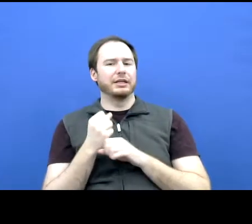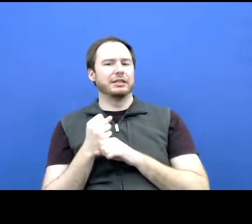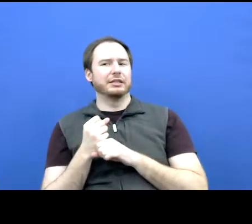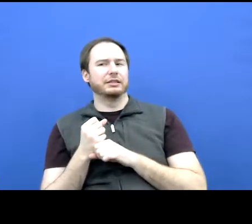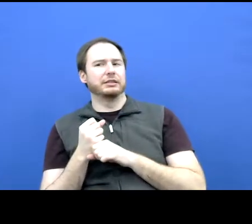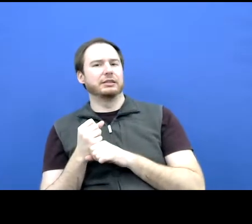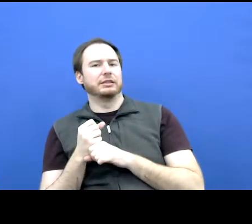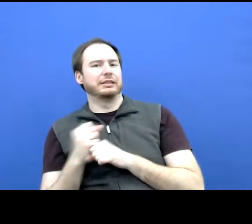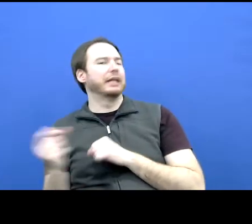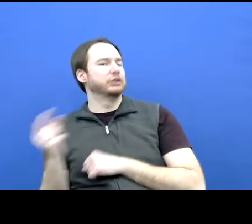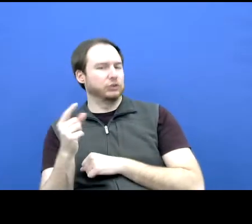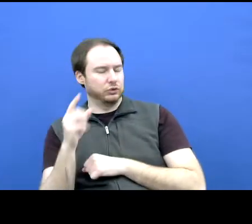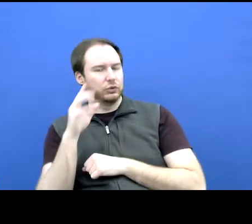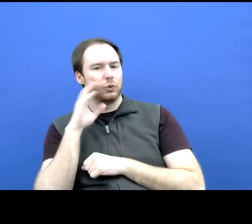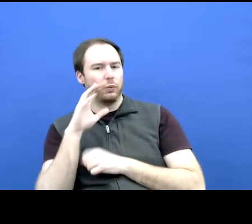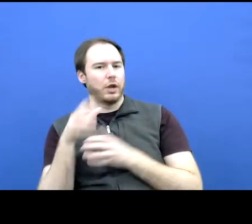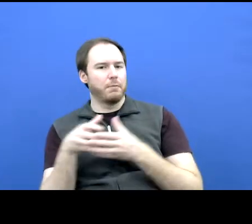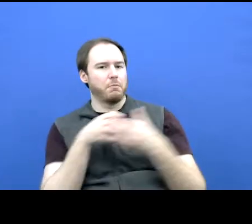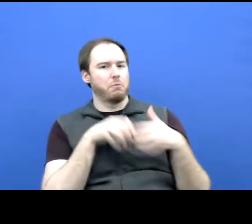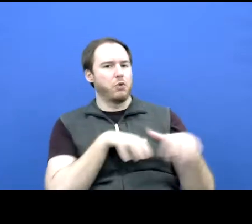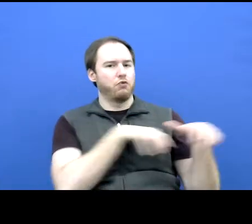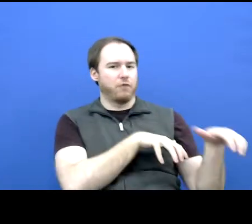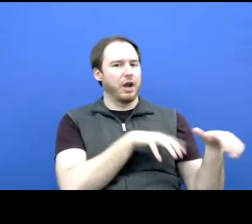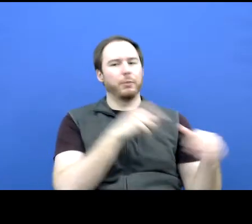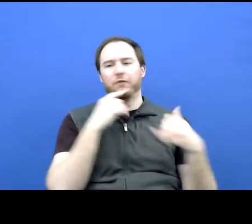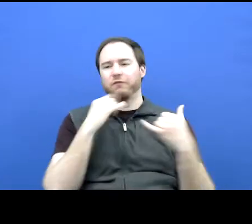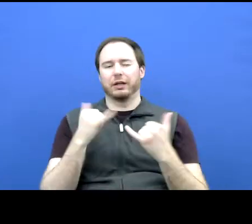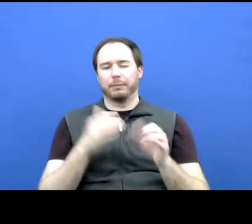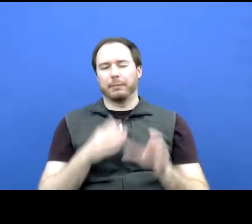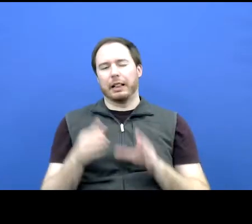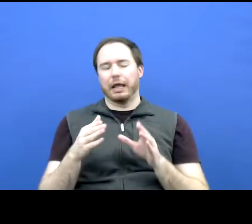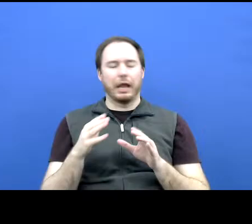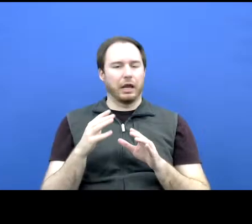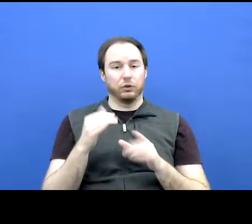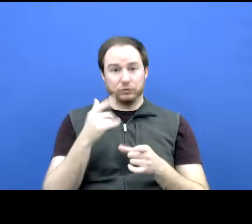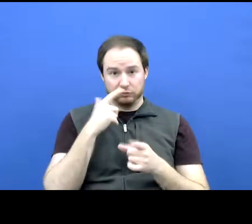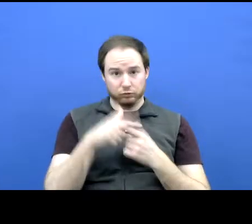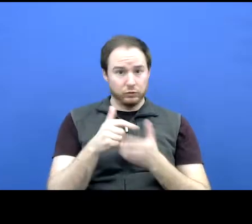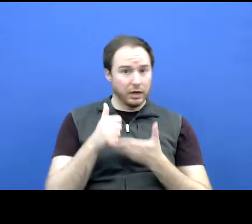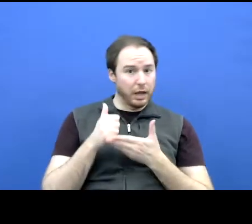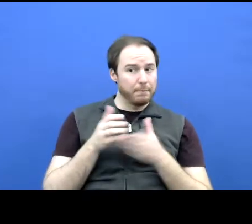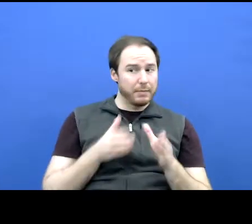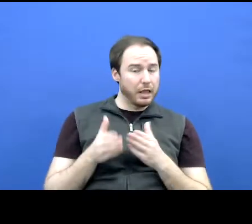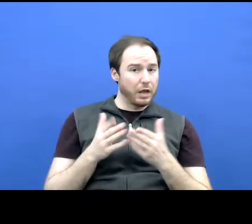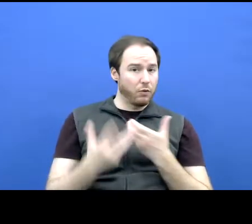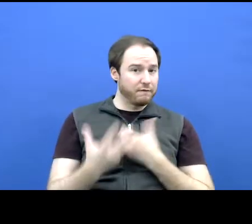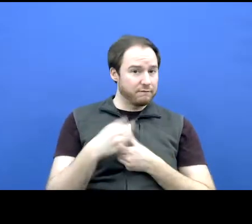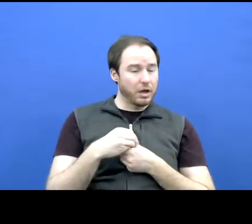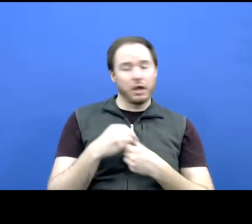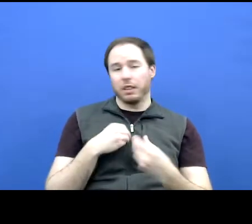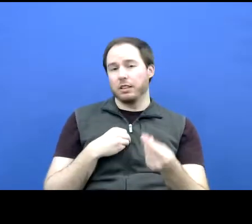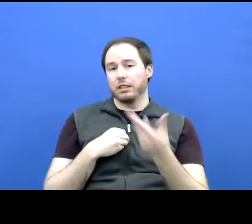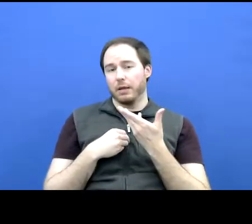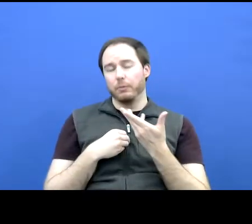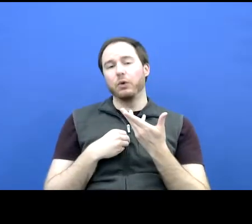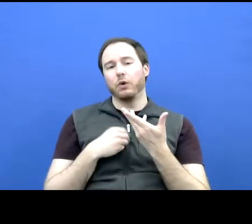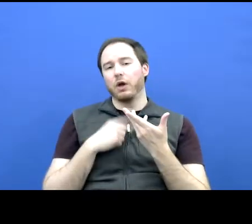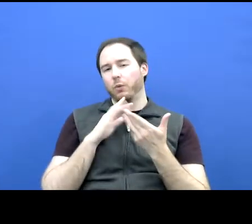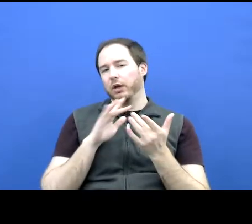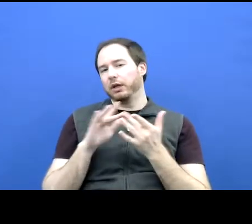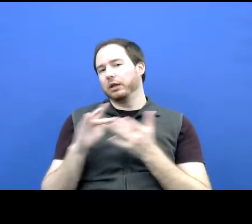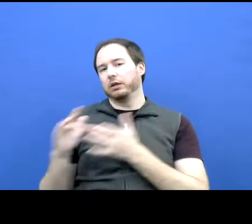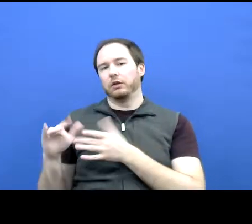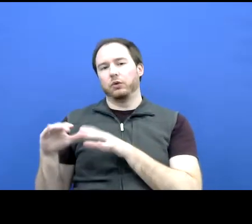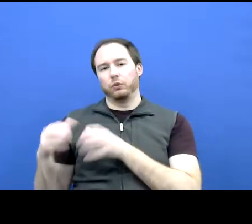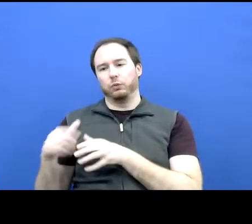Dome, but planning is just getting underway. So if you're interested in helping plan that, let me know, and I'll put you in touch with the